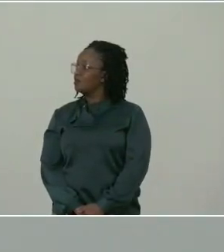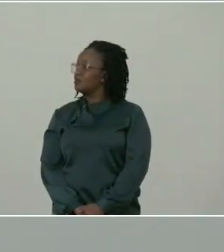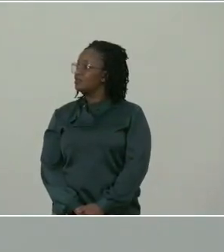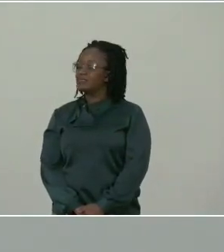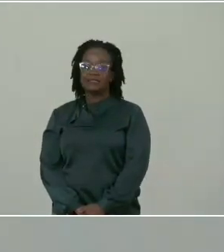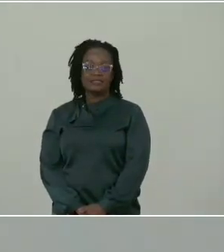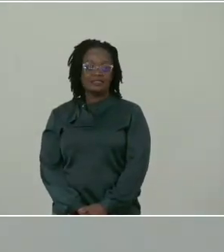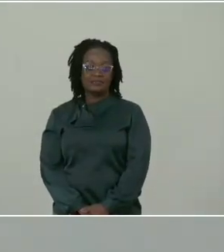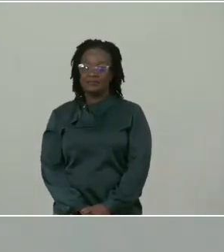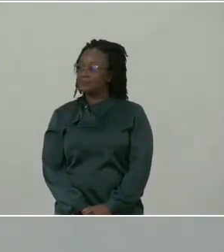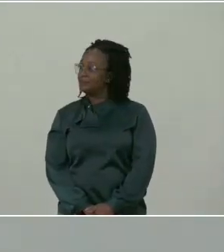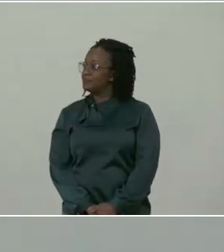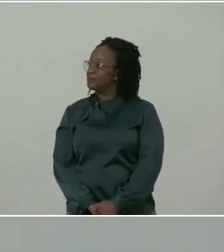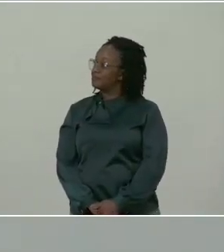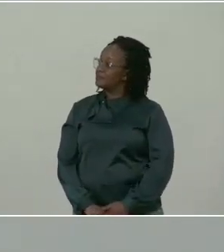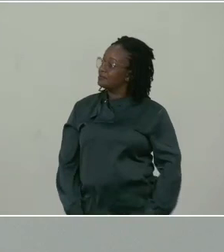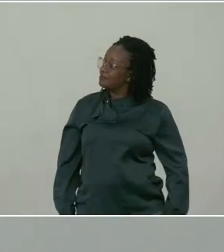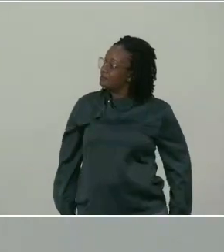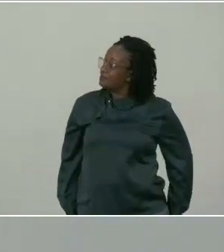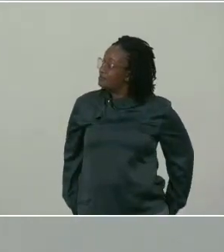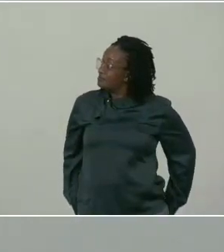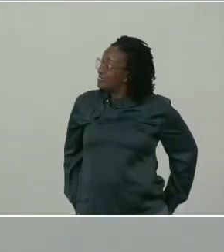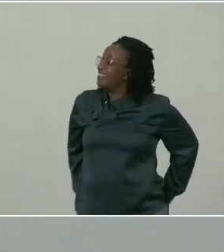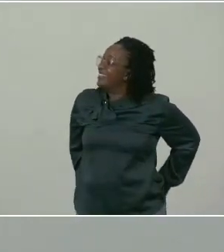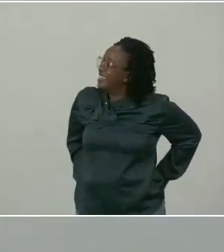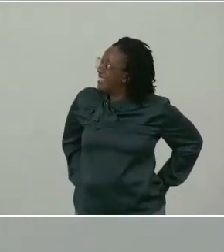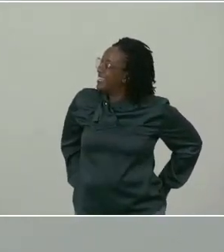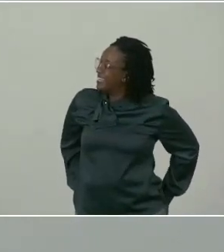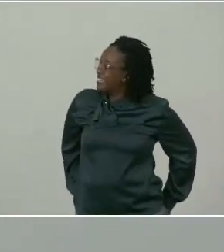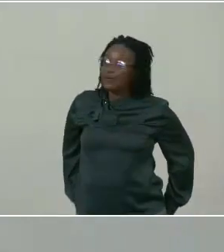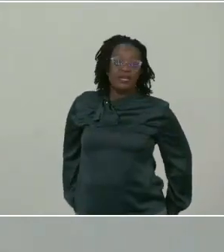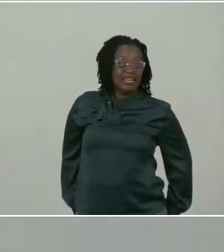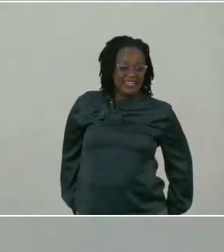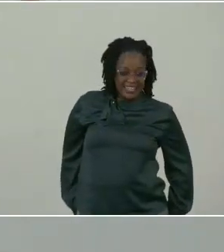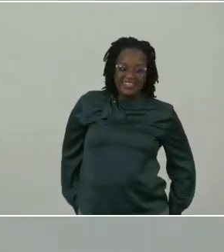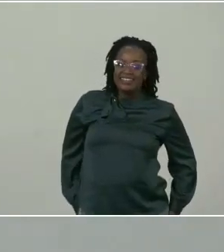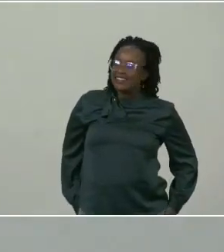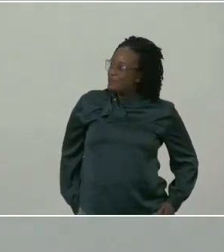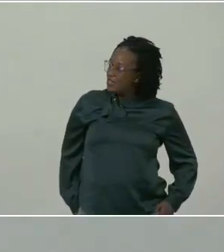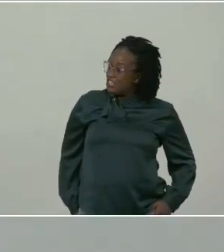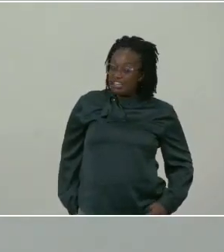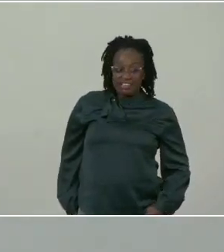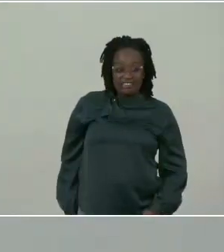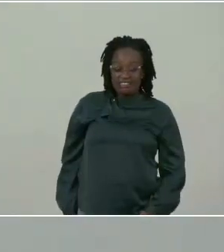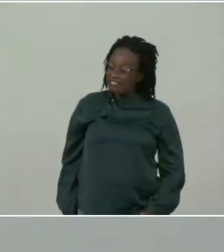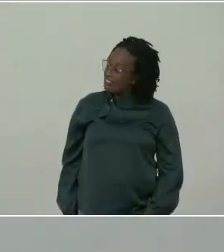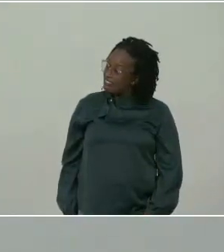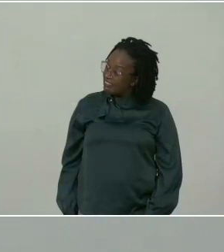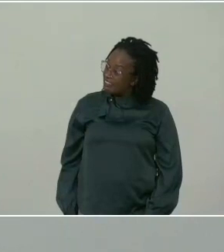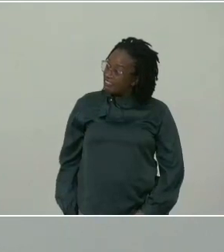those requirements. If you have maybe masters,